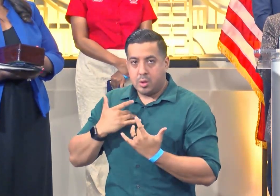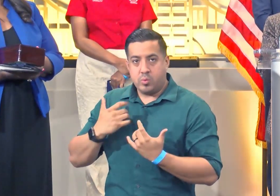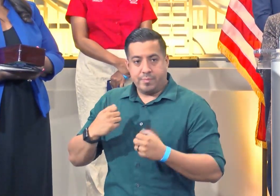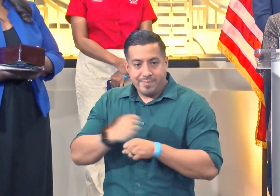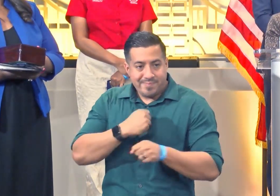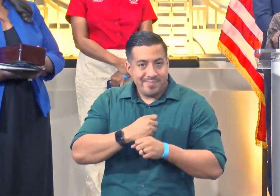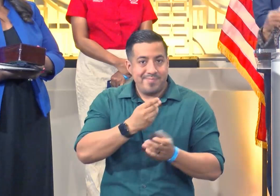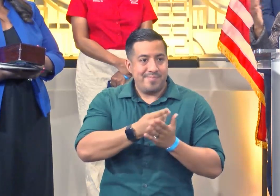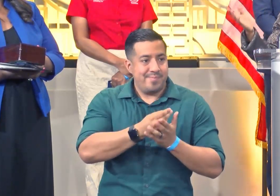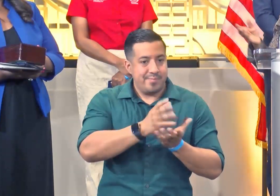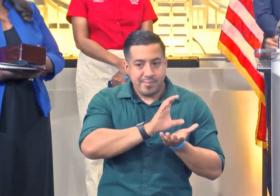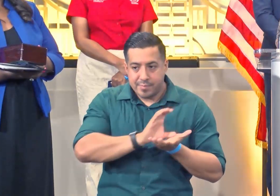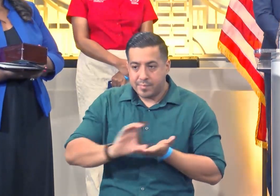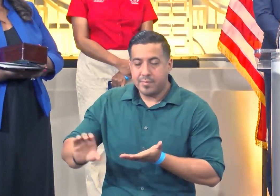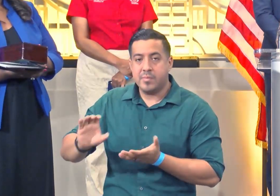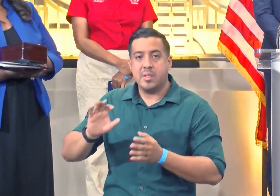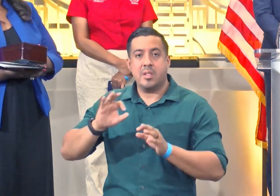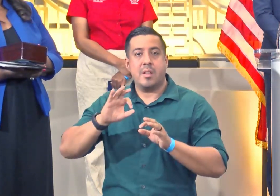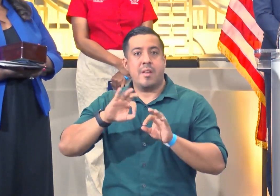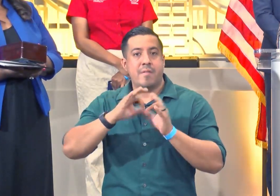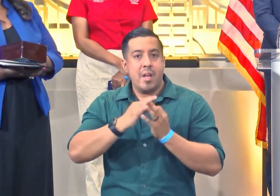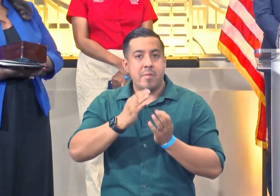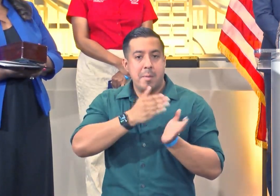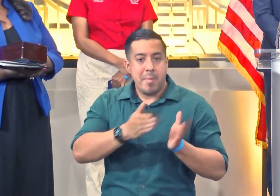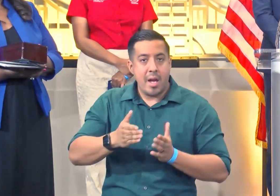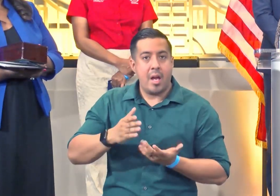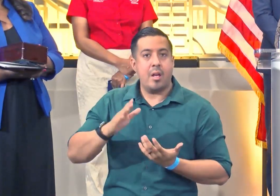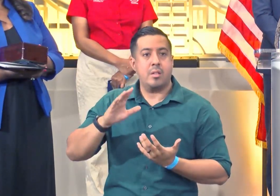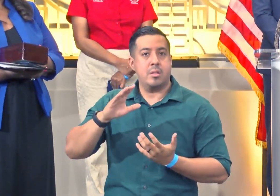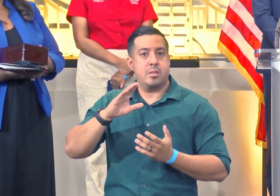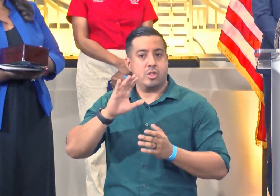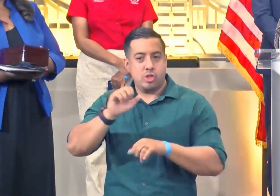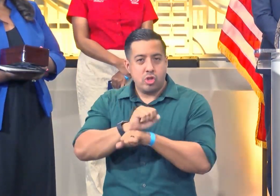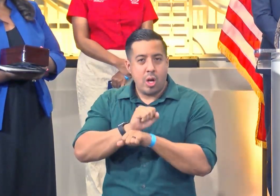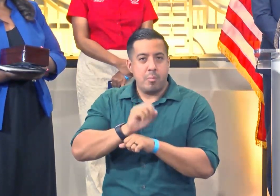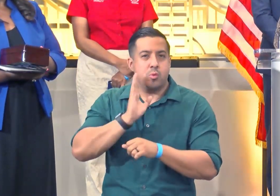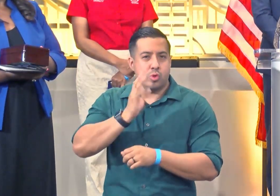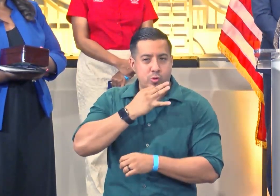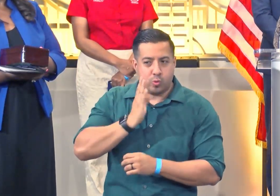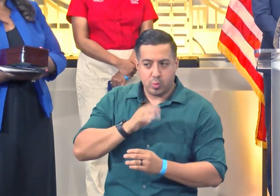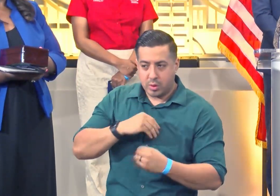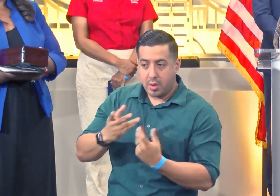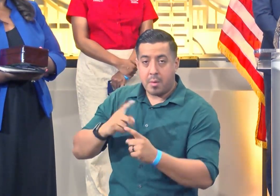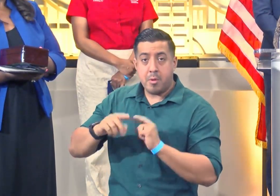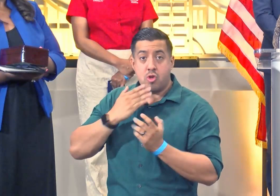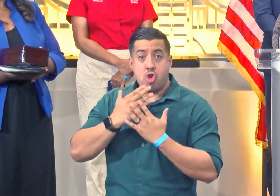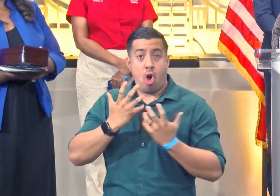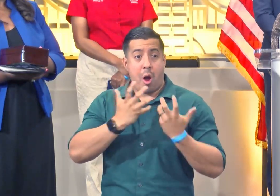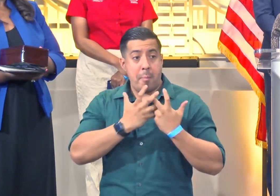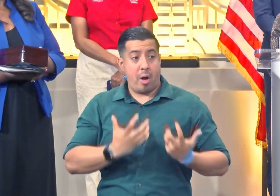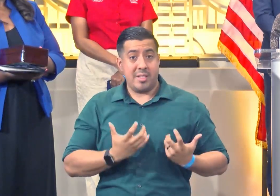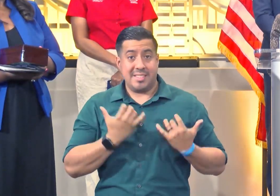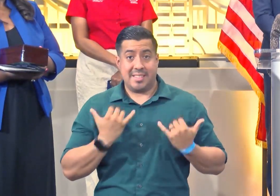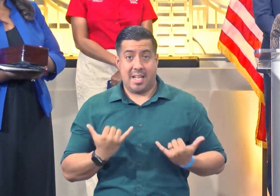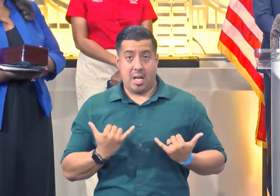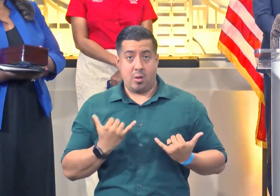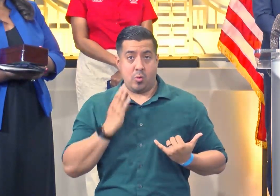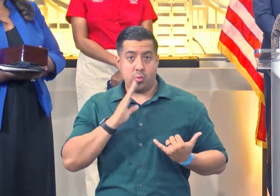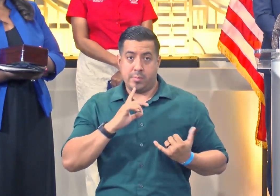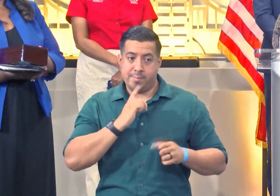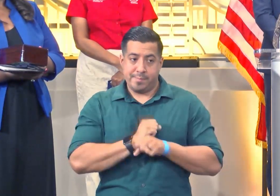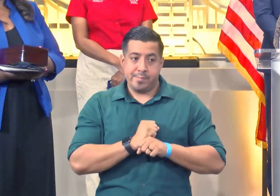you with the American Families Plan, American Jobs Plan soon. But wouldn't it be great for that partnership, now